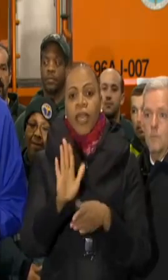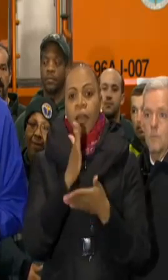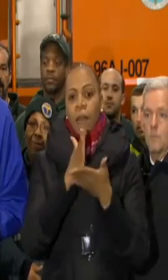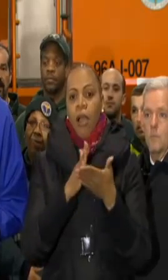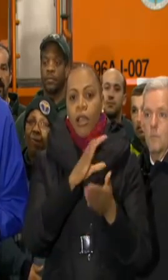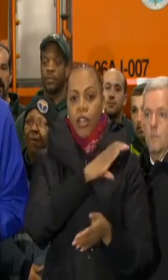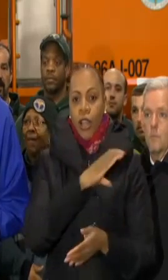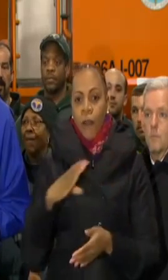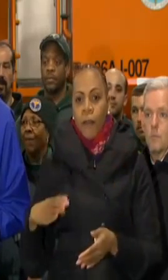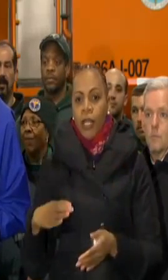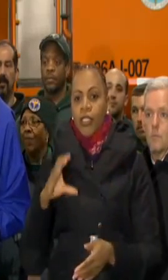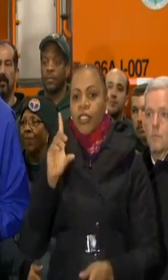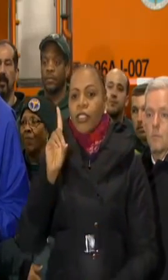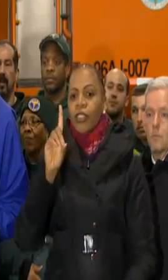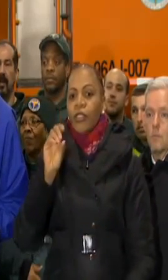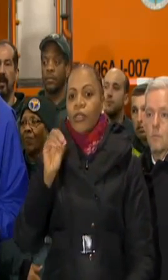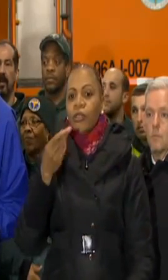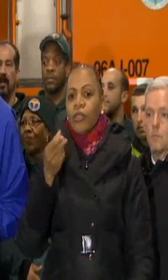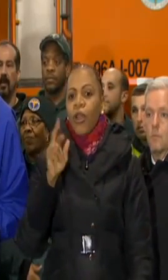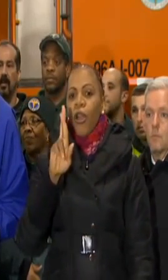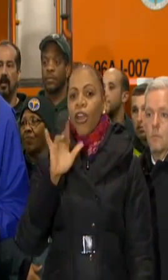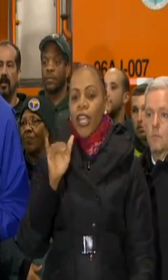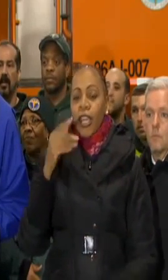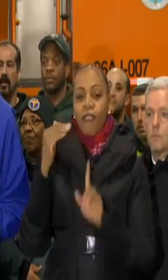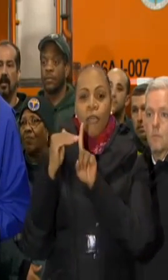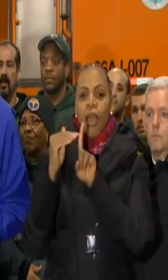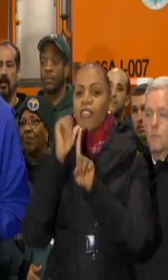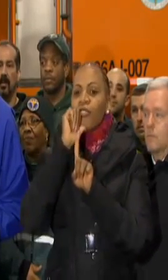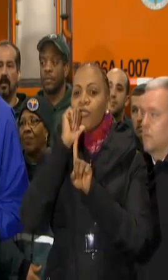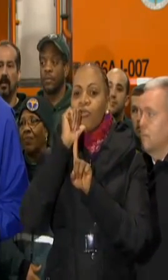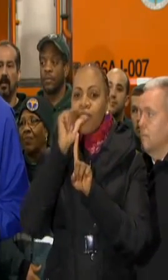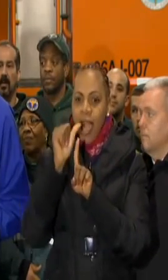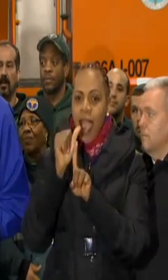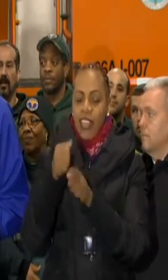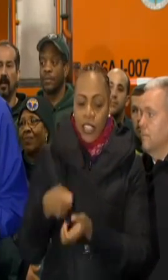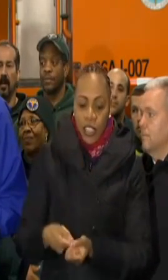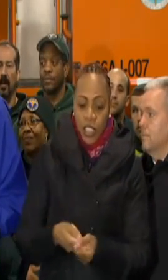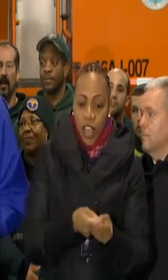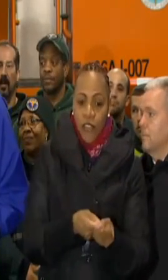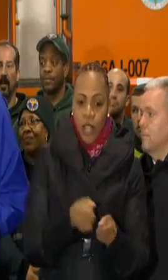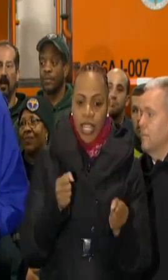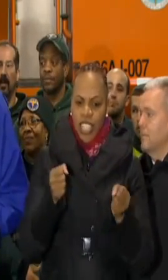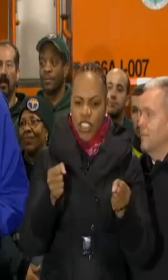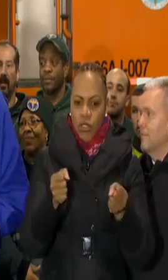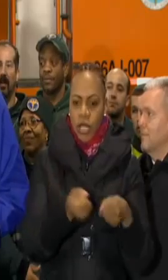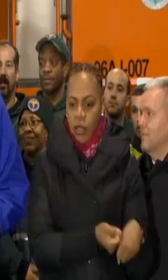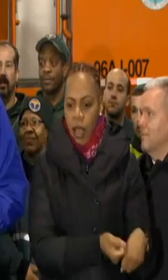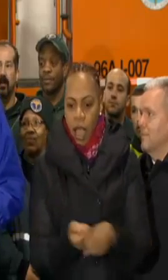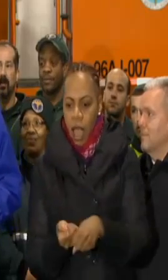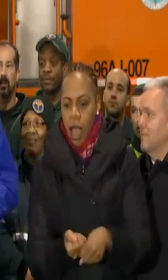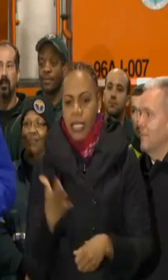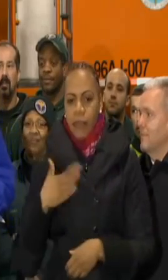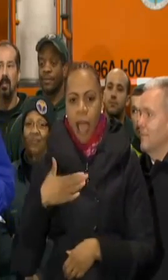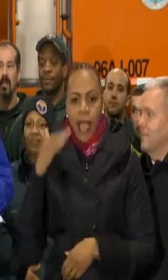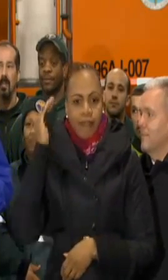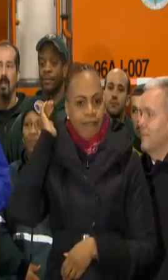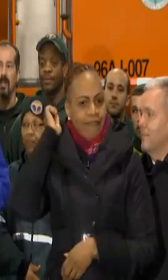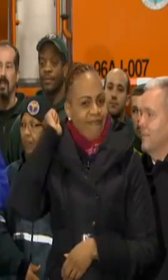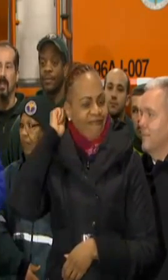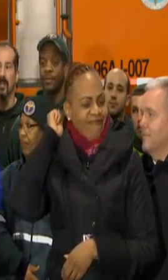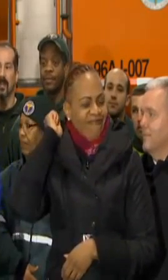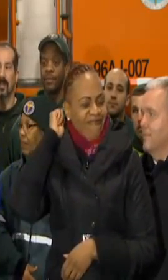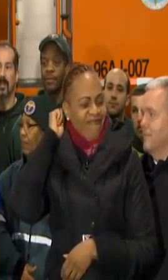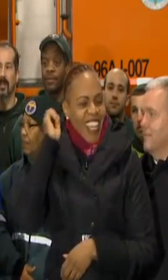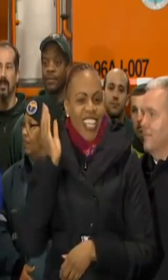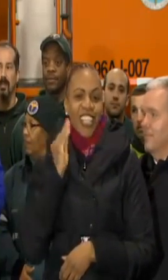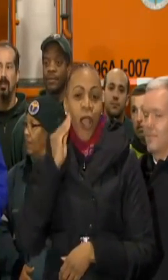Doherty has reminded me of this important fact. Do not shovel snow into the street. He's my conscience. And again, as a homeowner